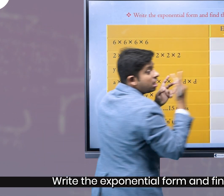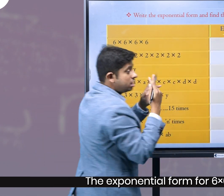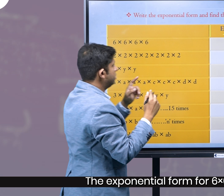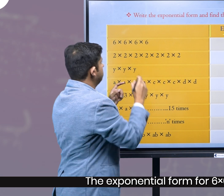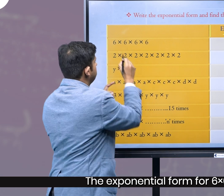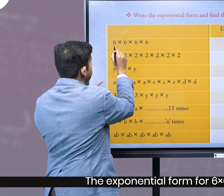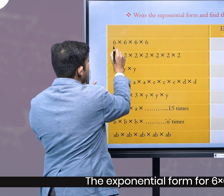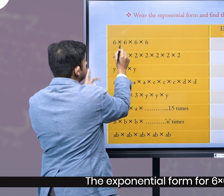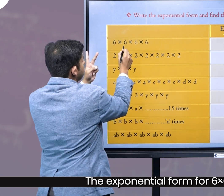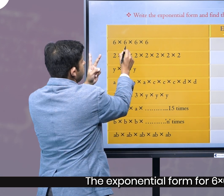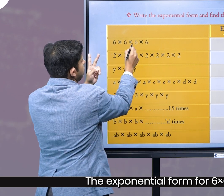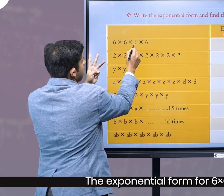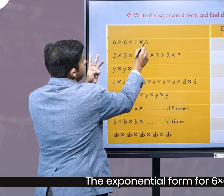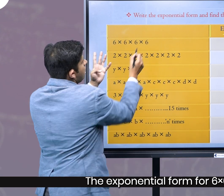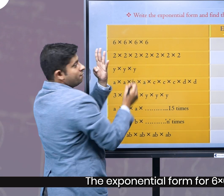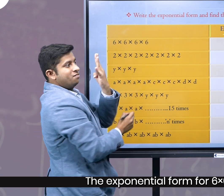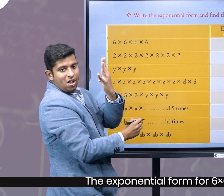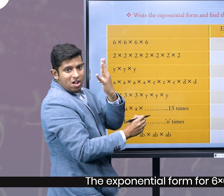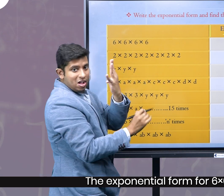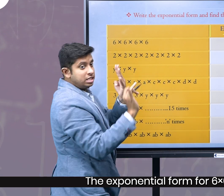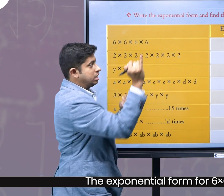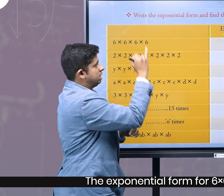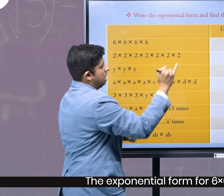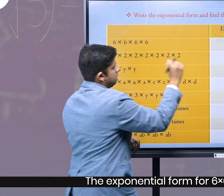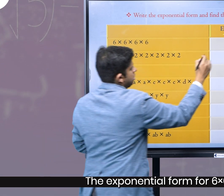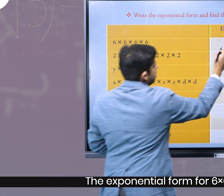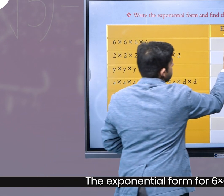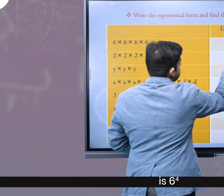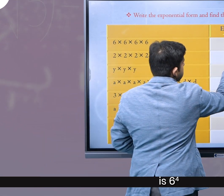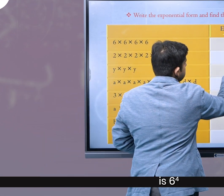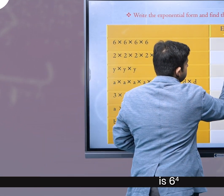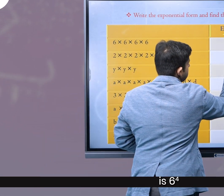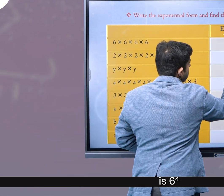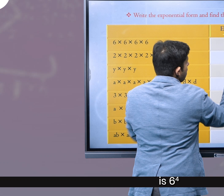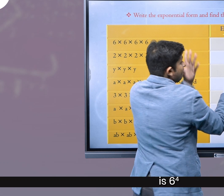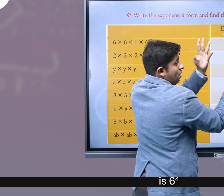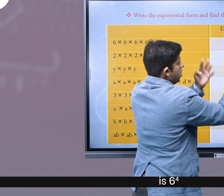The exponential form for 6 into 6 into 6 is 6 to the power of 4.